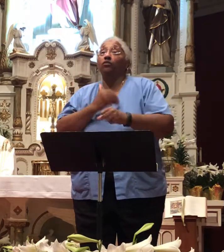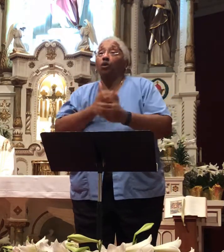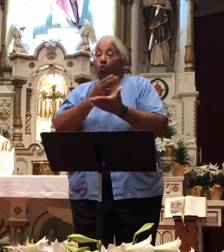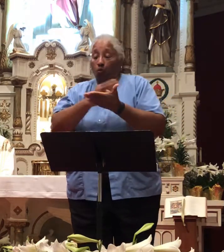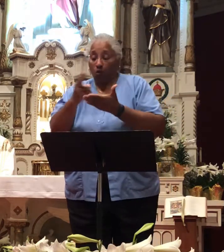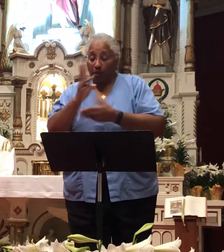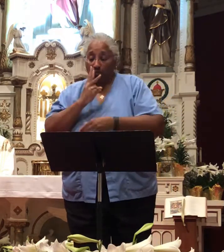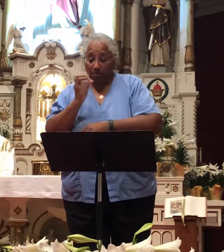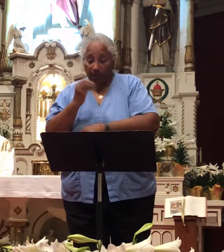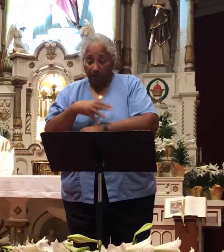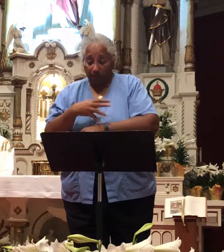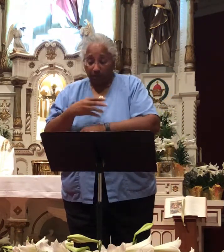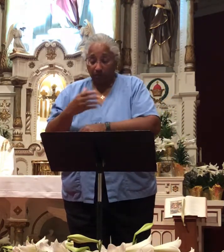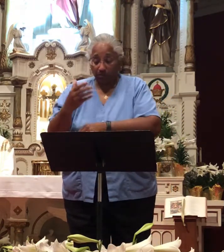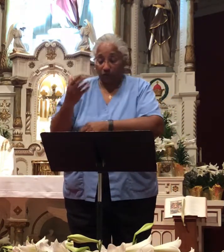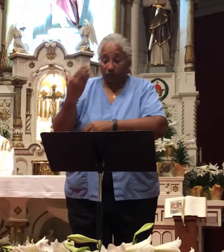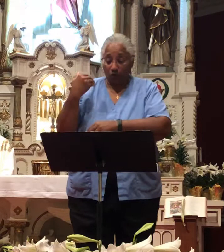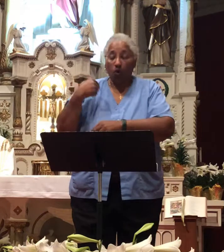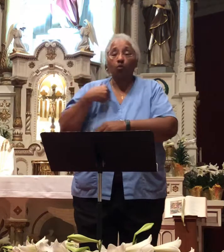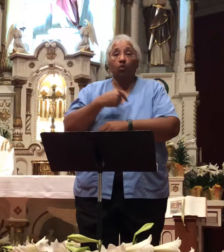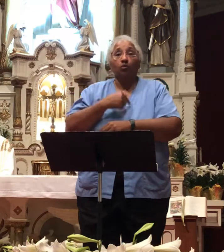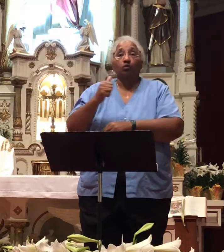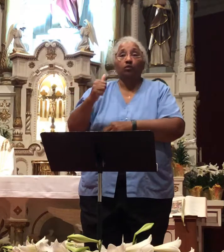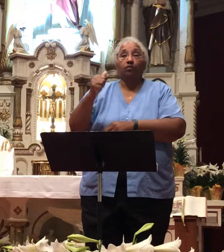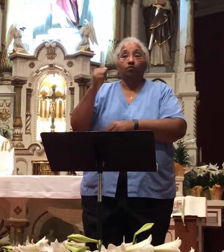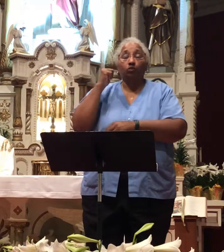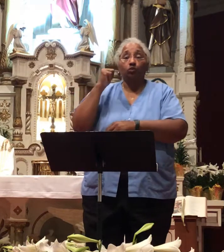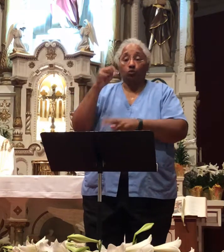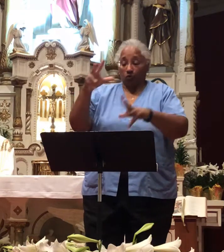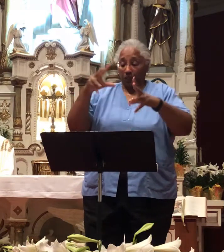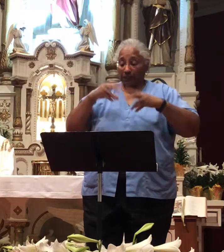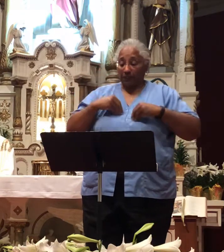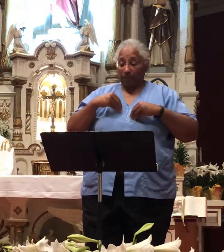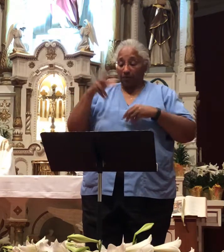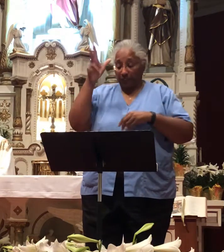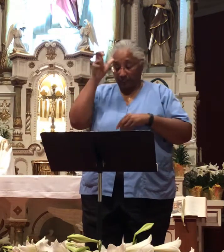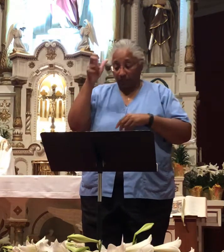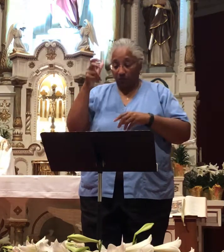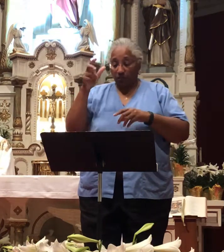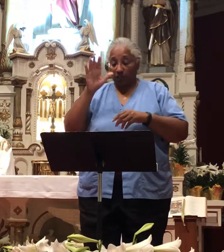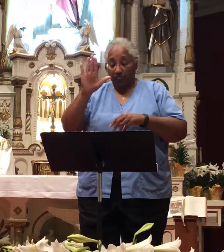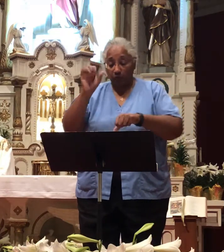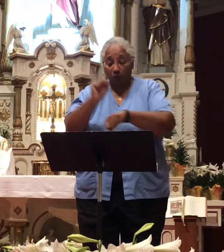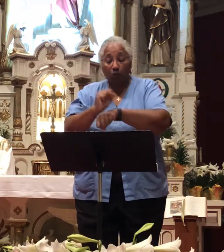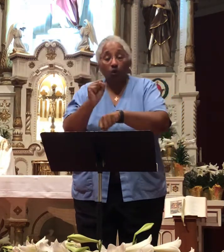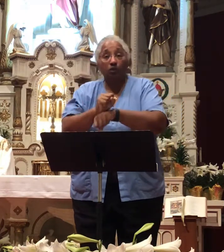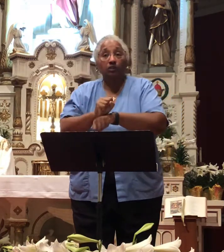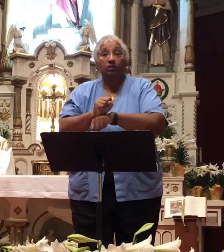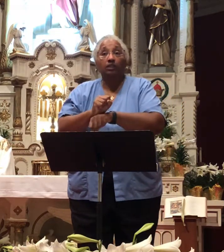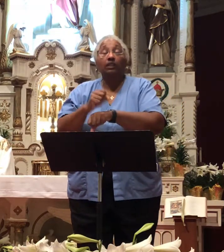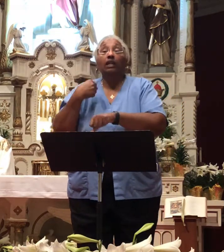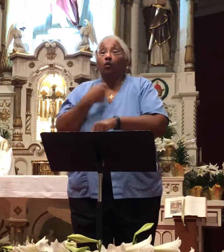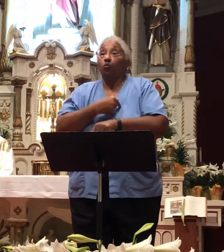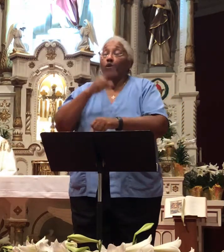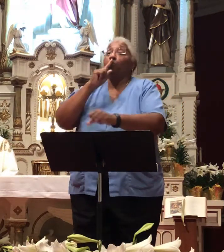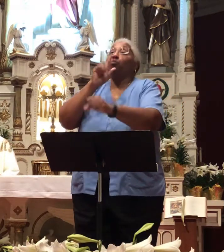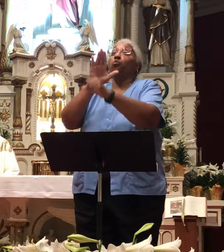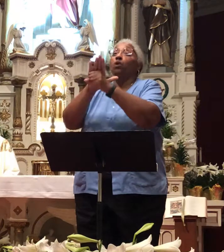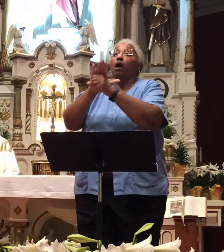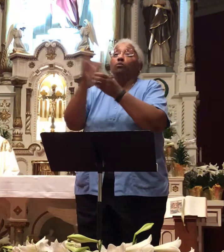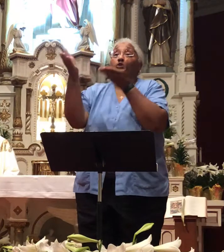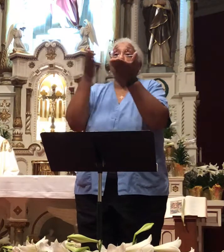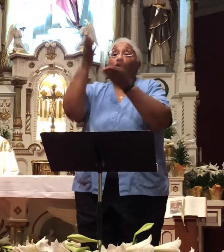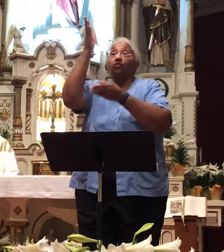once renounced Satan and his works, and promised to serve God in the Holy